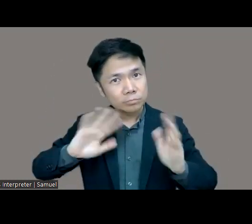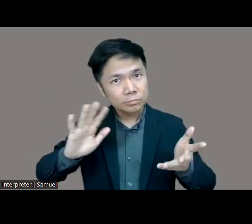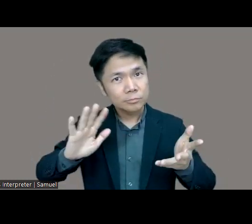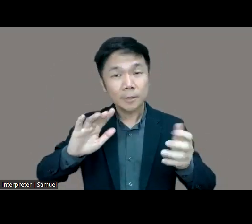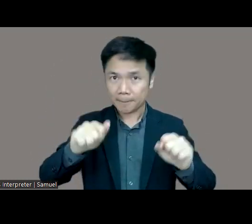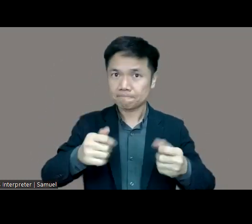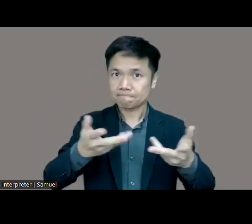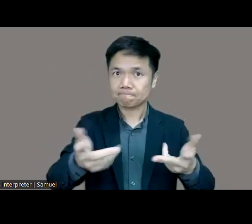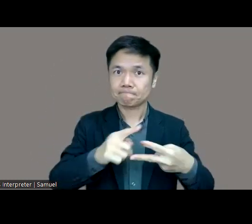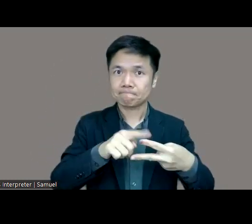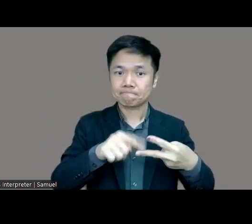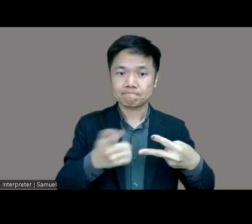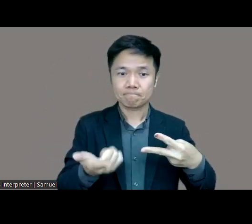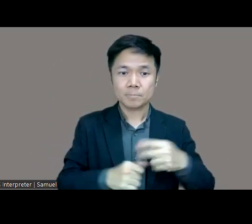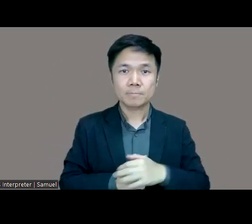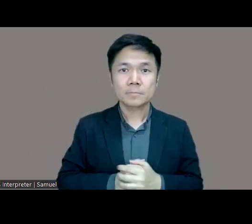unmute.